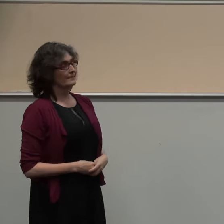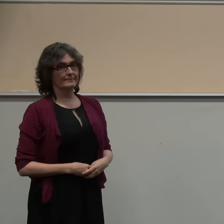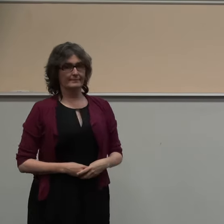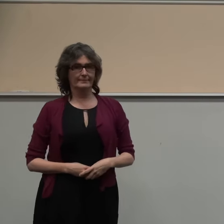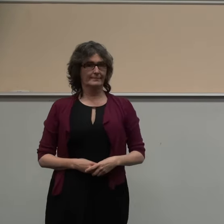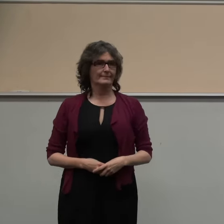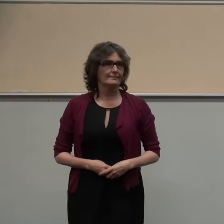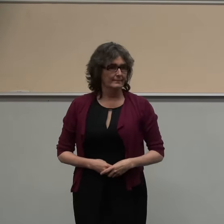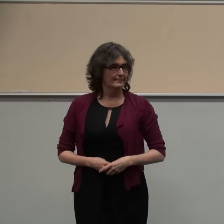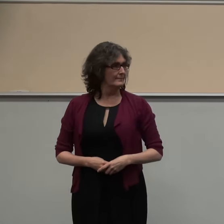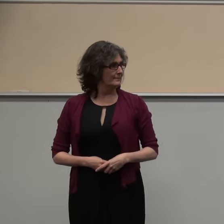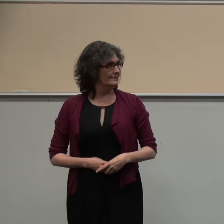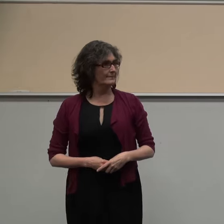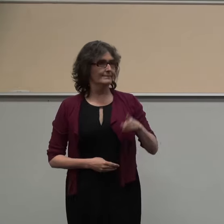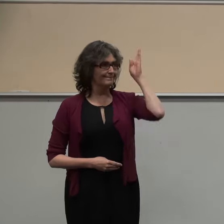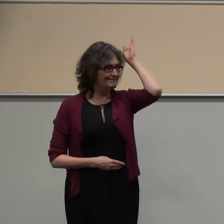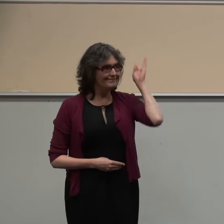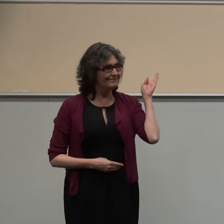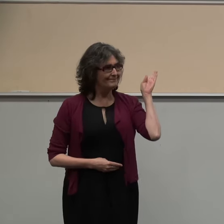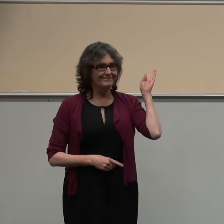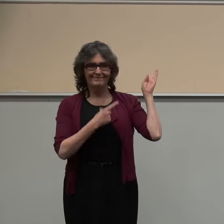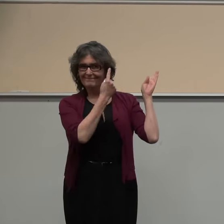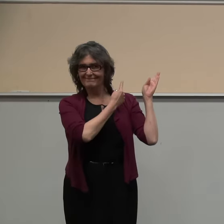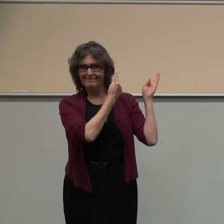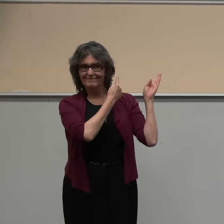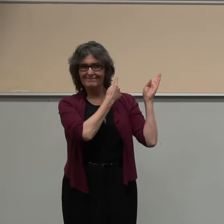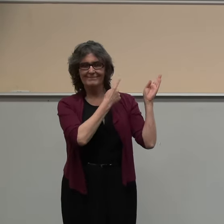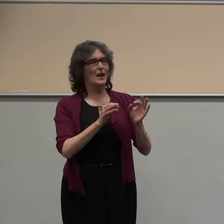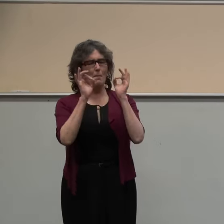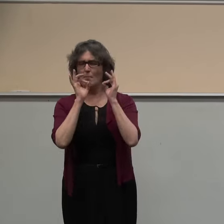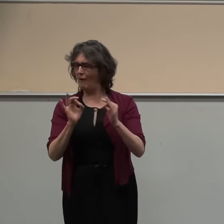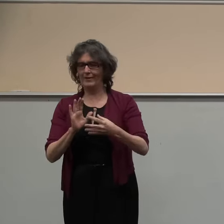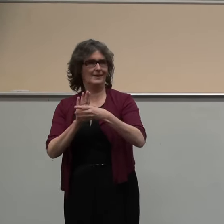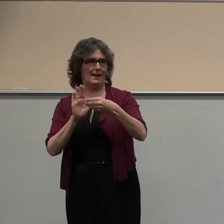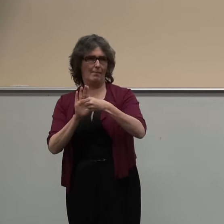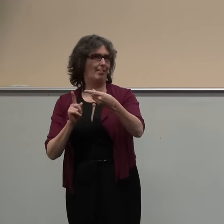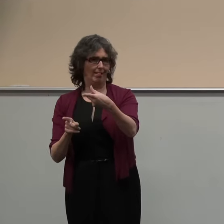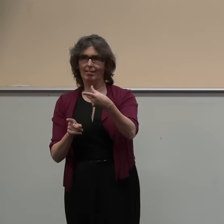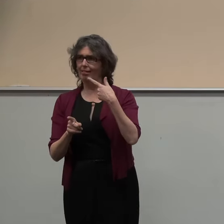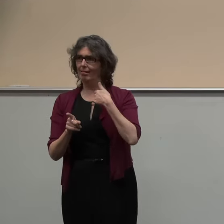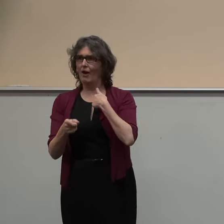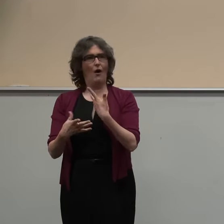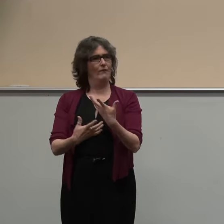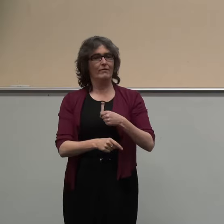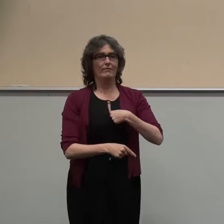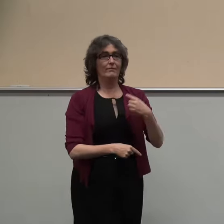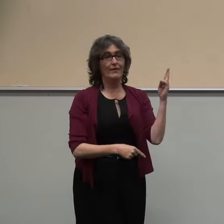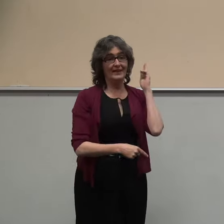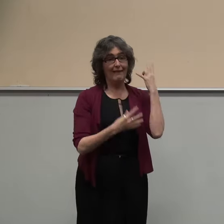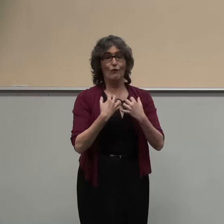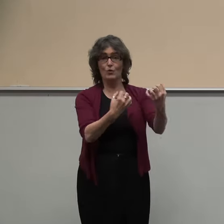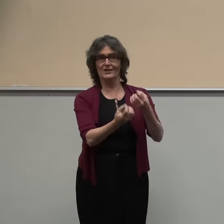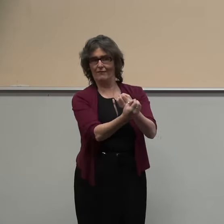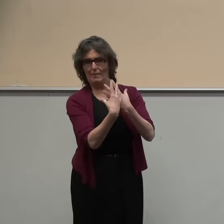not good. It wasn't clear. That's a really perfect example of the kind of feedback I was getting from the deaf